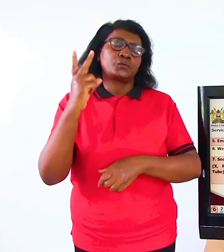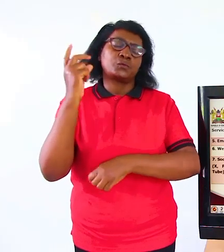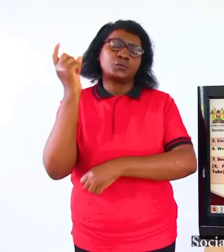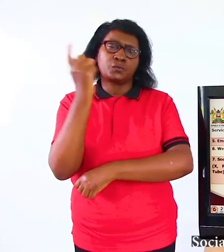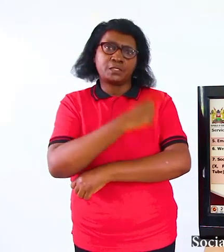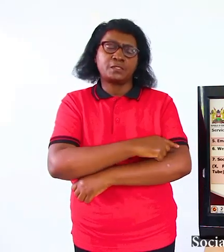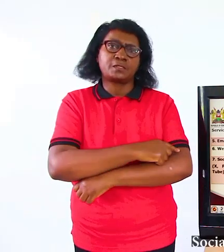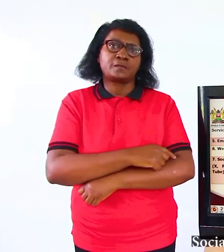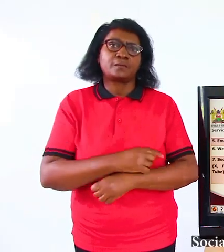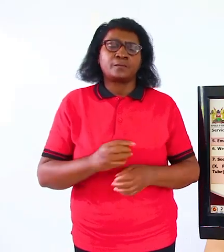Social media: